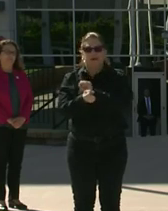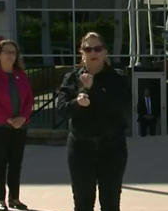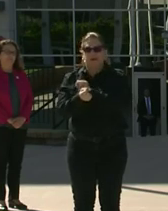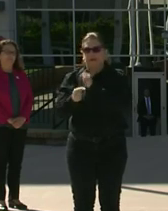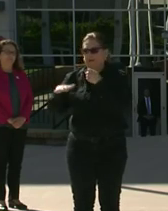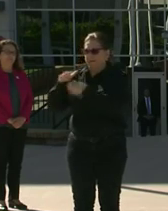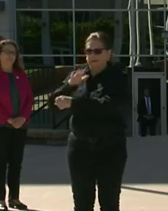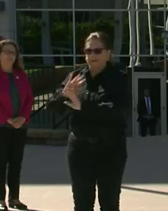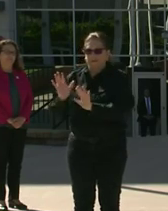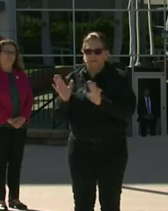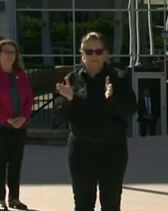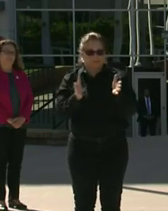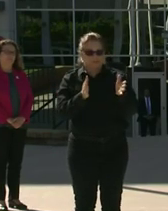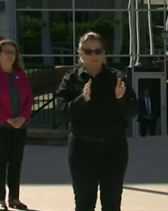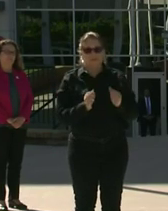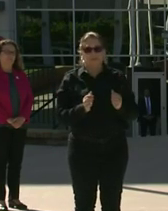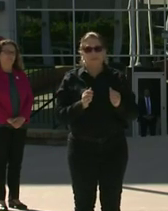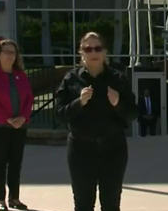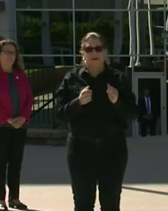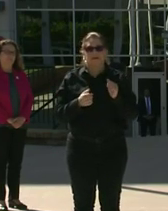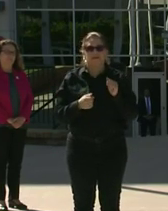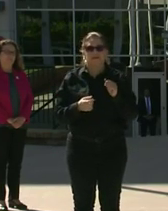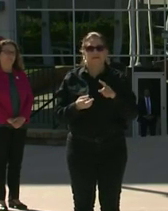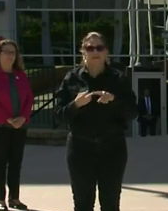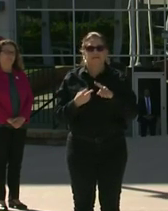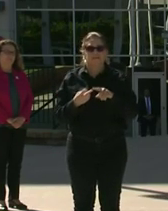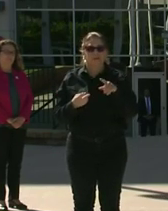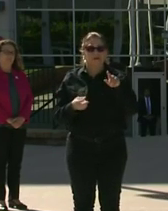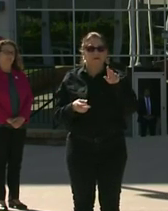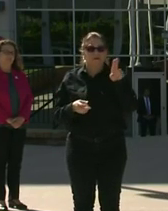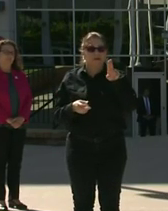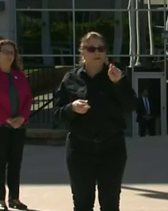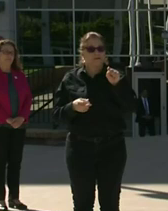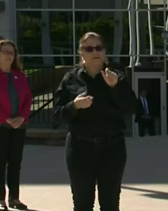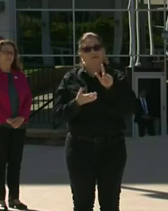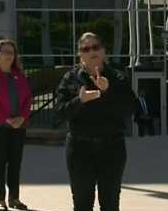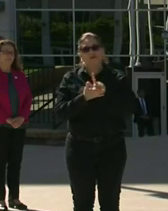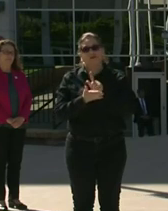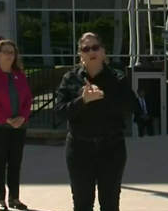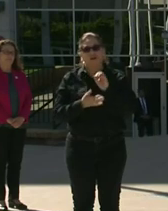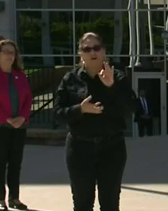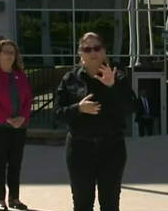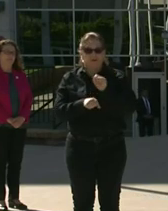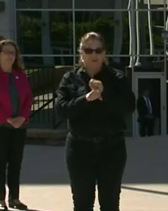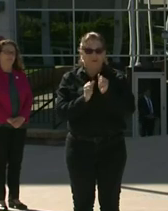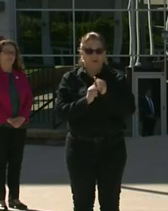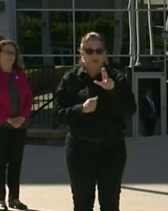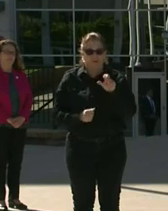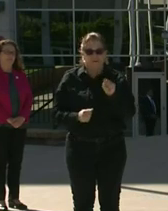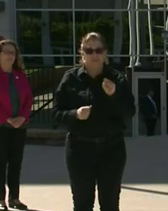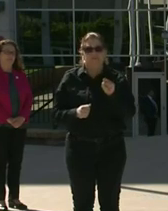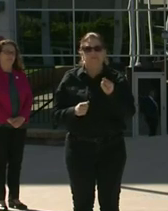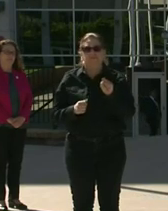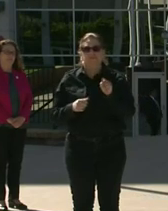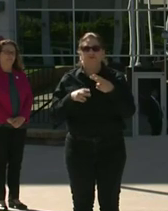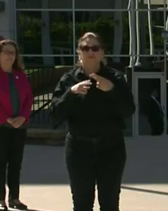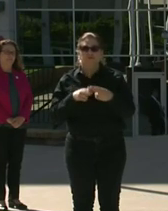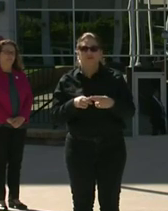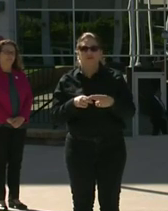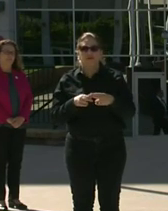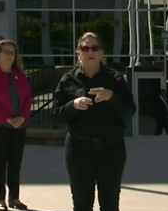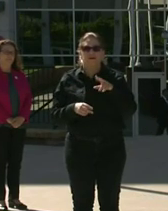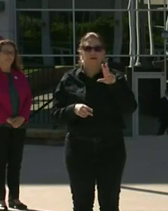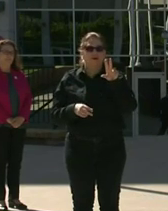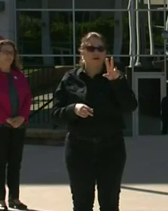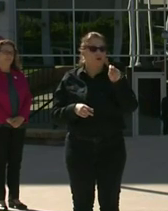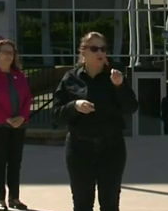the U.S. Attorney's Office cooperating with us to make no prosecution decisions much earlier in the process before they really enter the Department